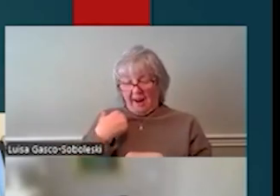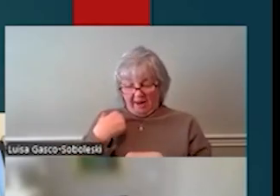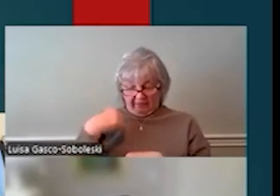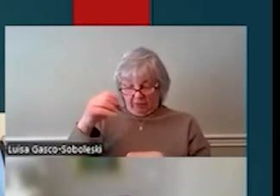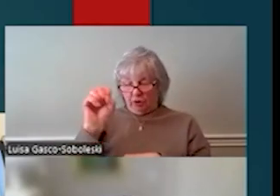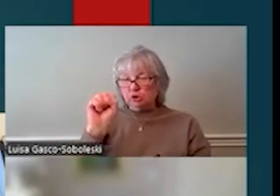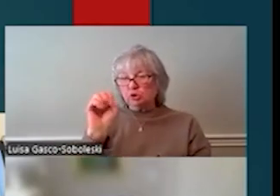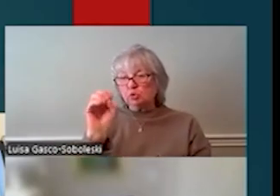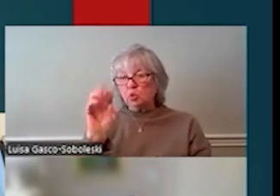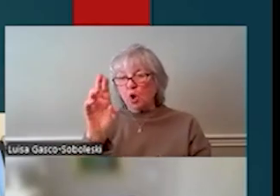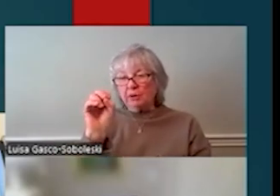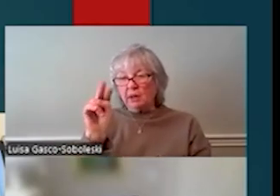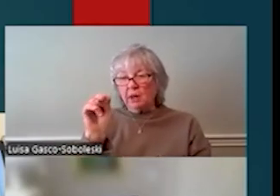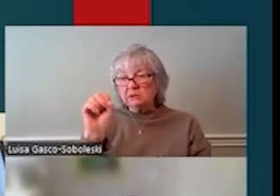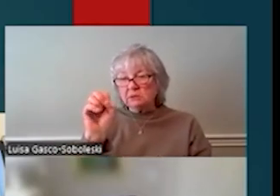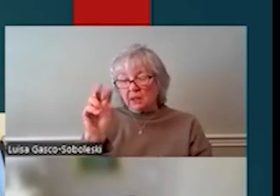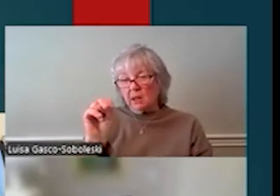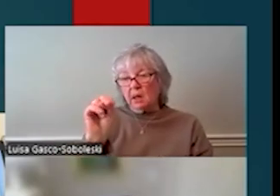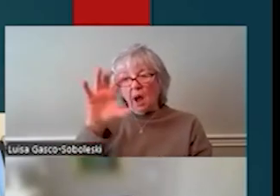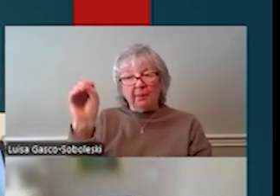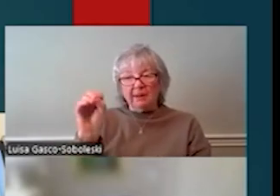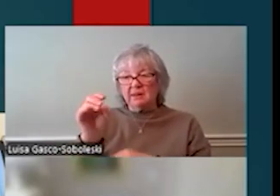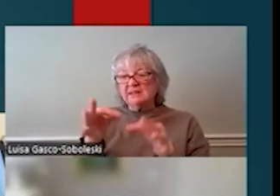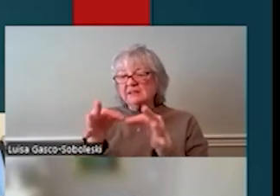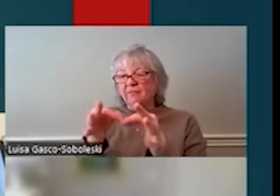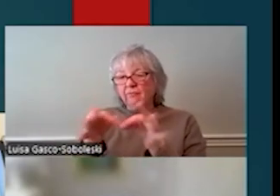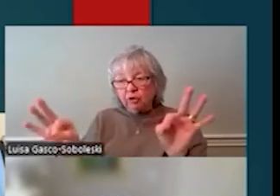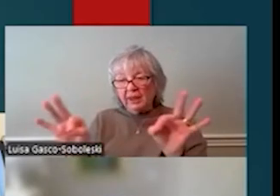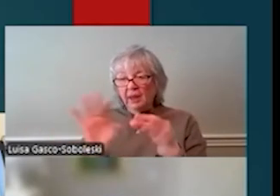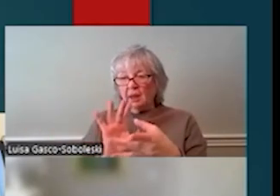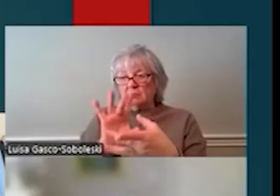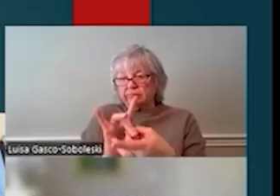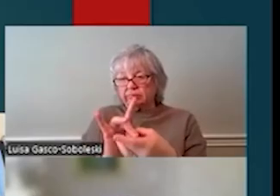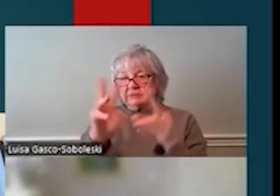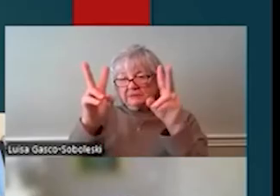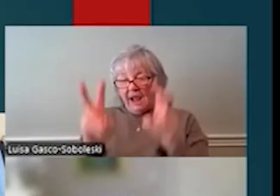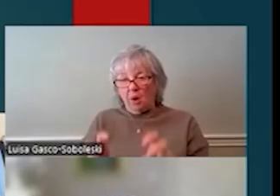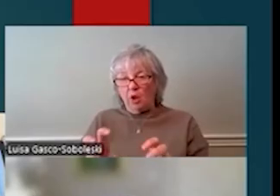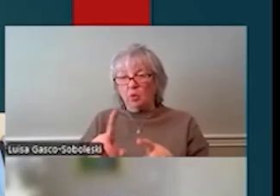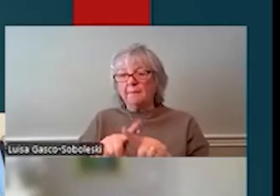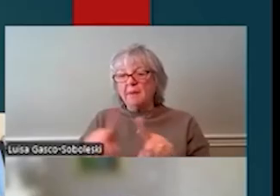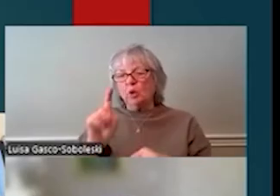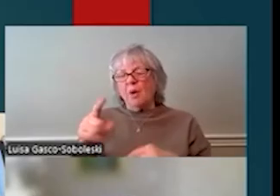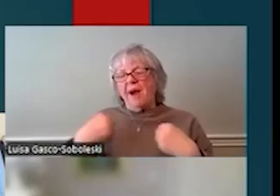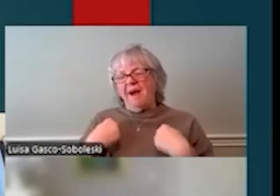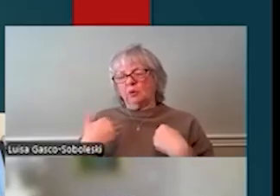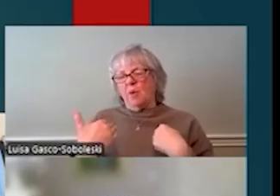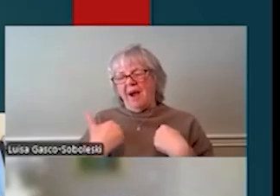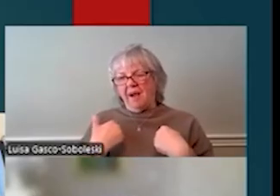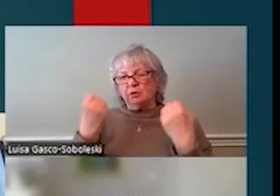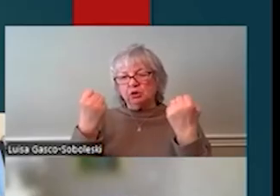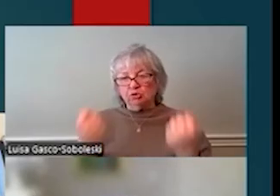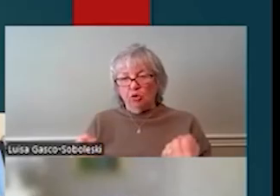And then in regards to TVs, we have Sorensen, which is a free company. You can